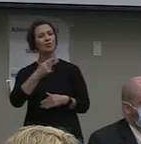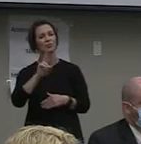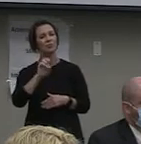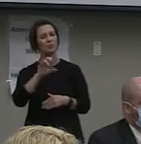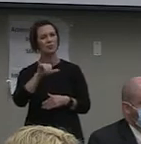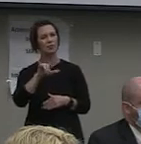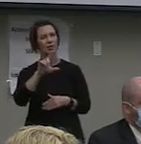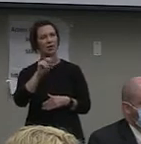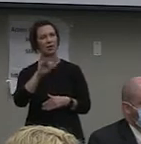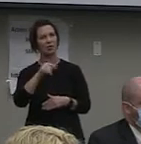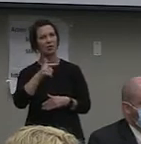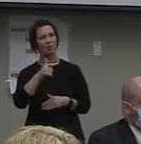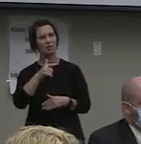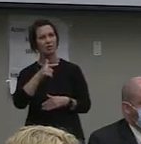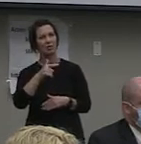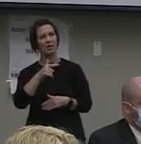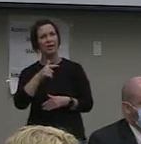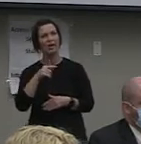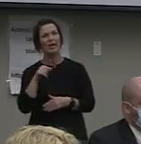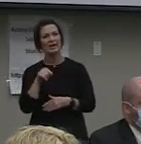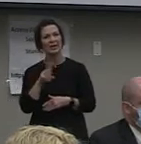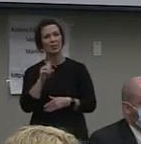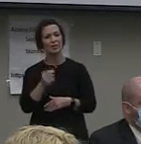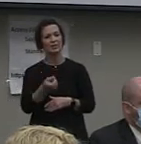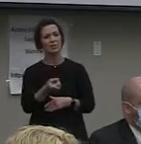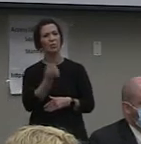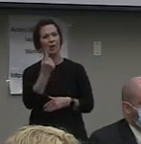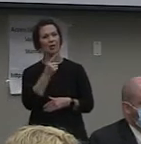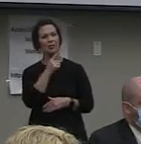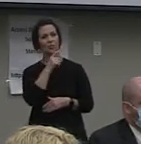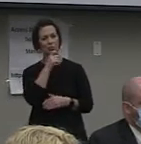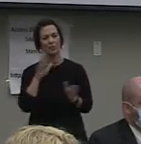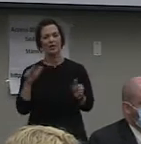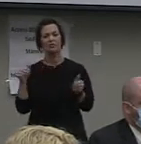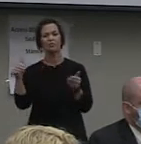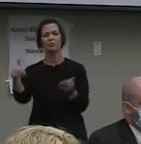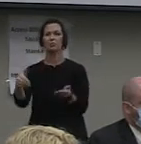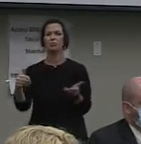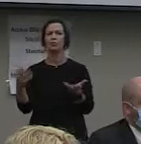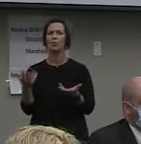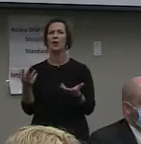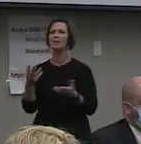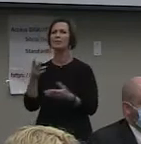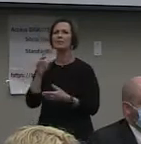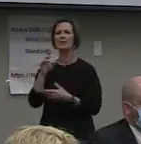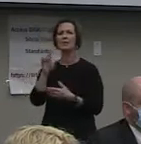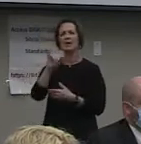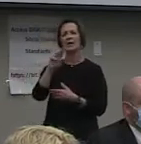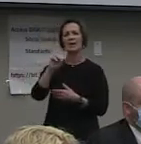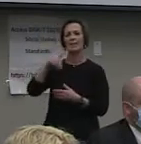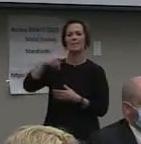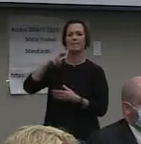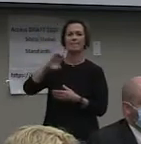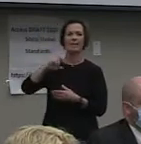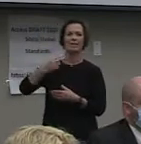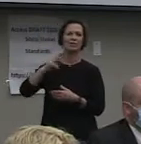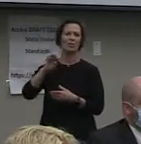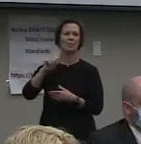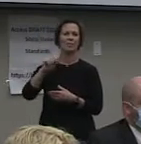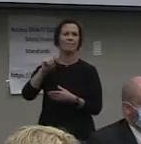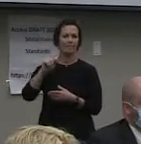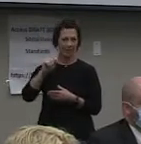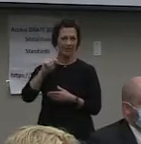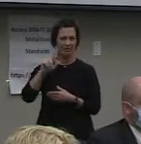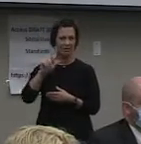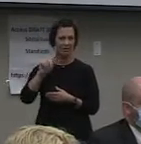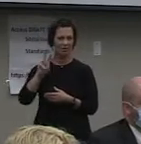to 1932. And he's actually the one who had introduced the impeachment resolution against Long, which of course had passed in the